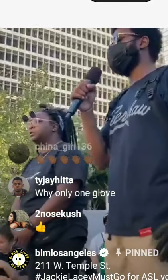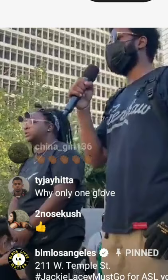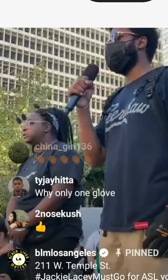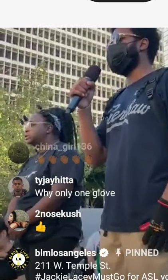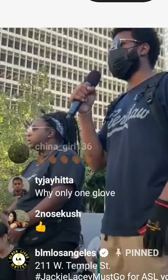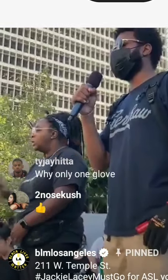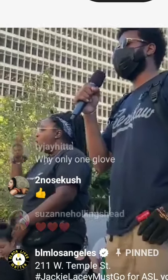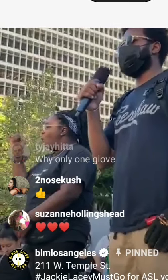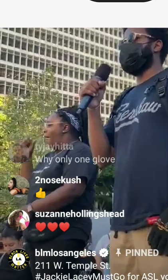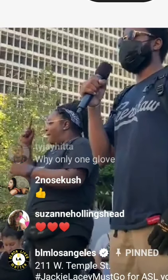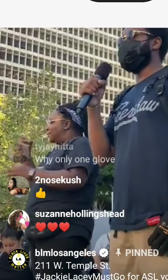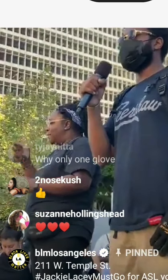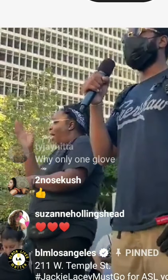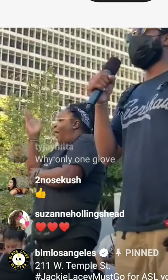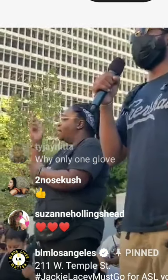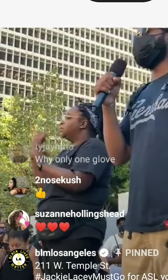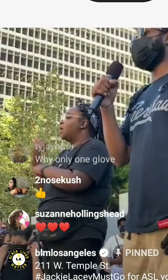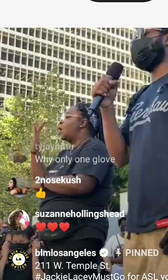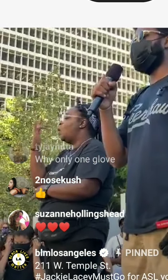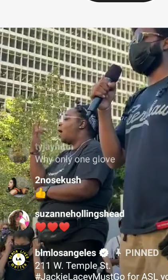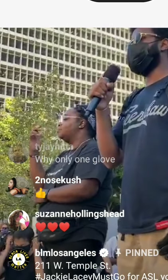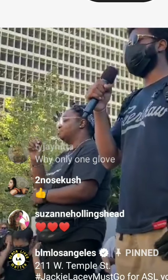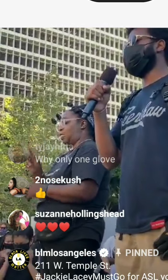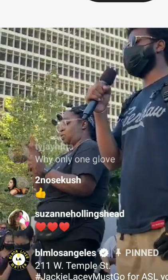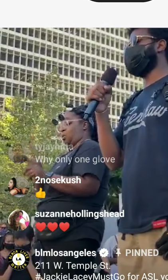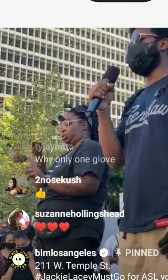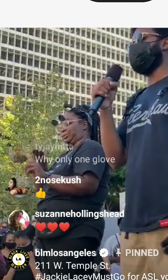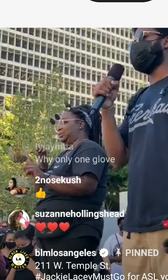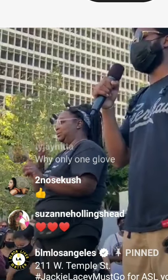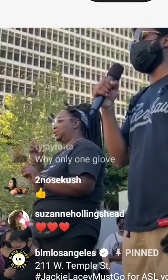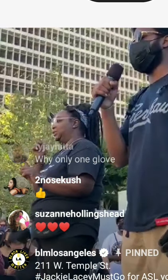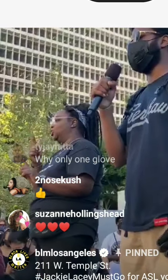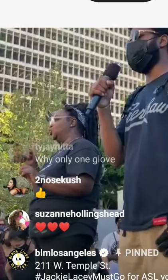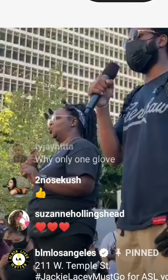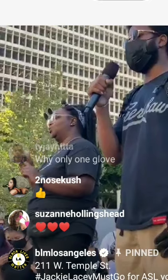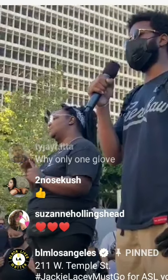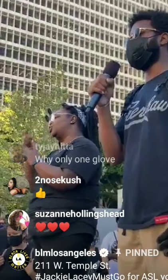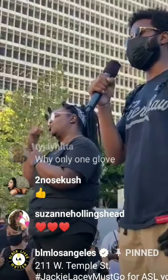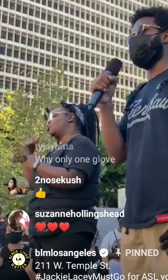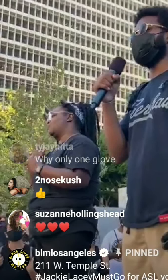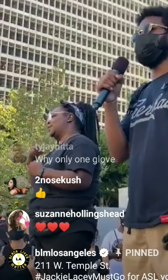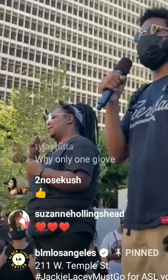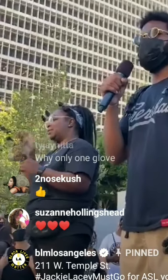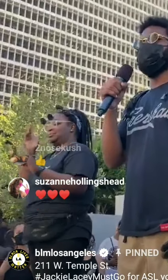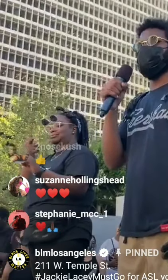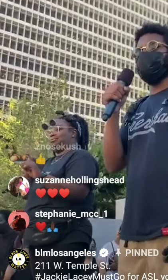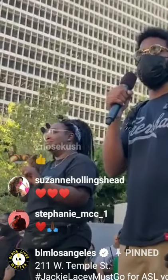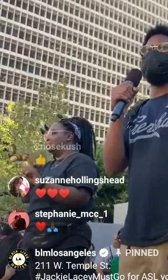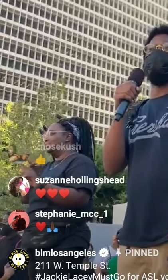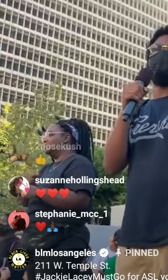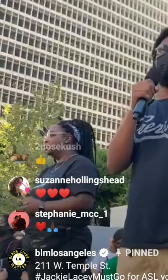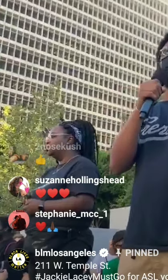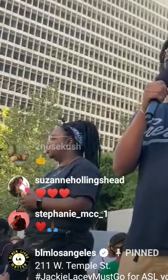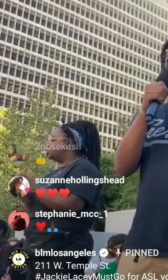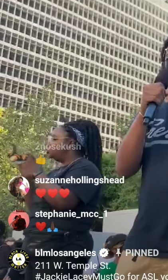during the atrocities of the past, at the time of the abolitionist fight to end slavery, at the